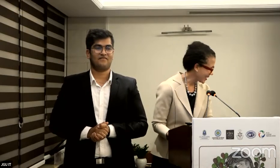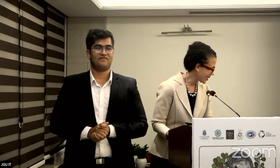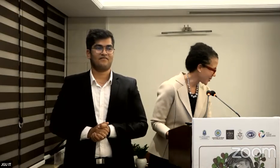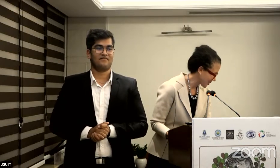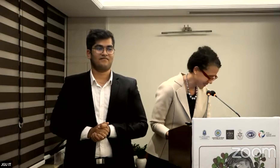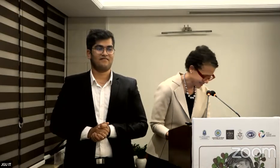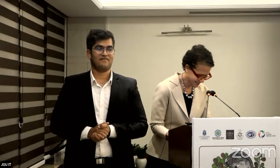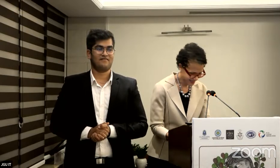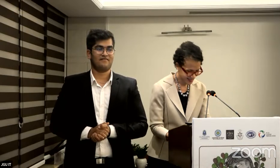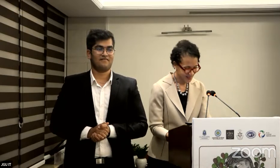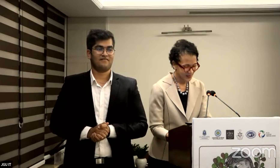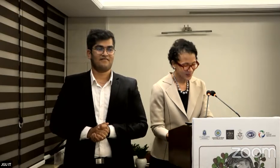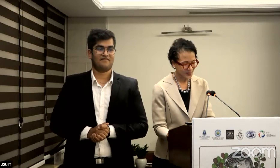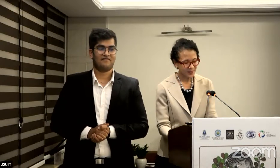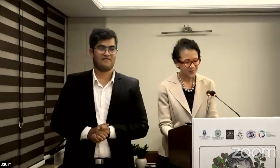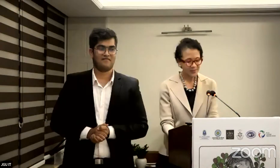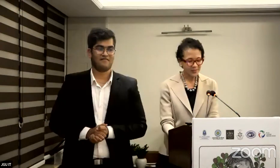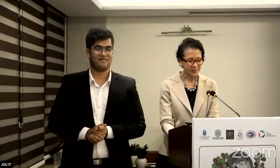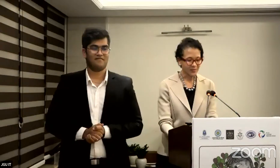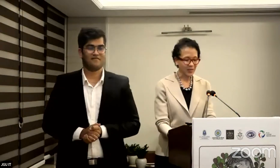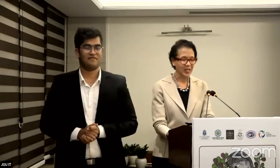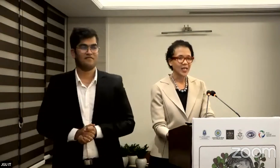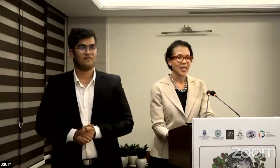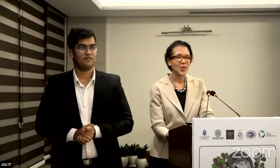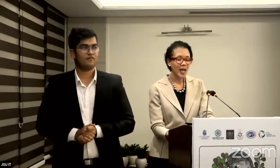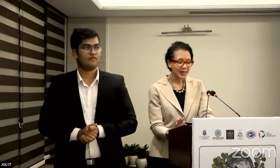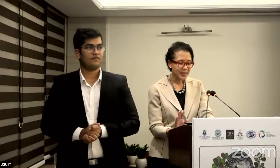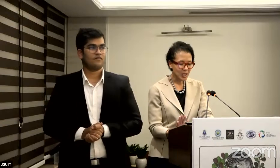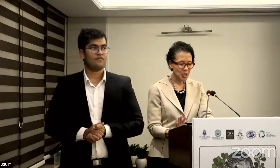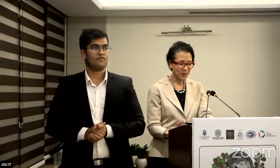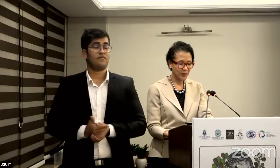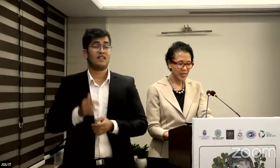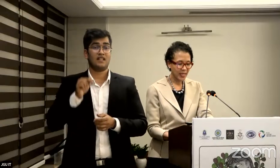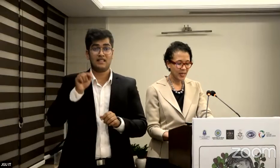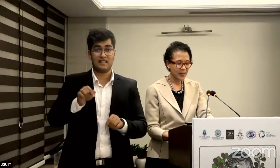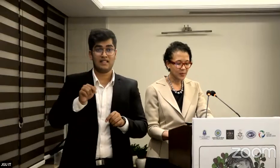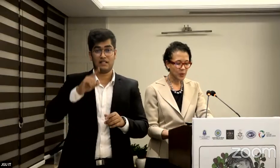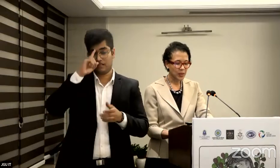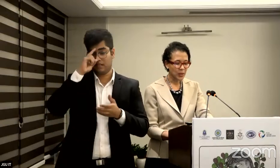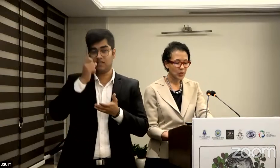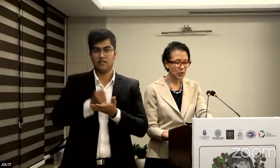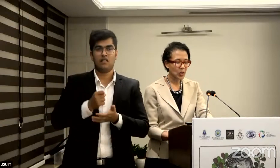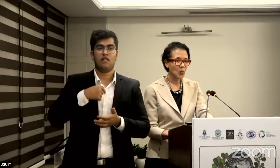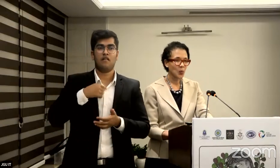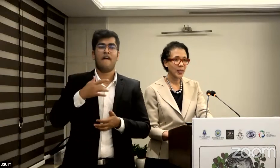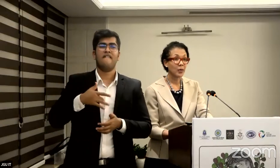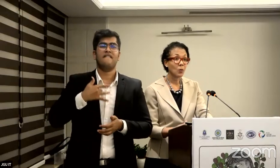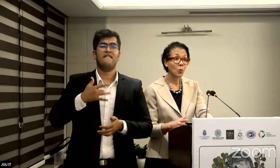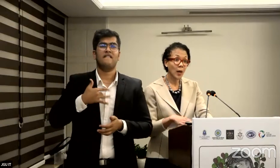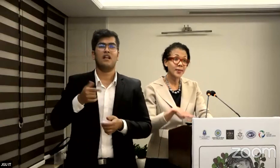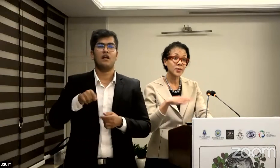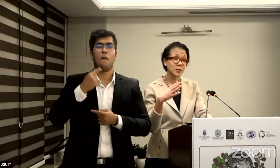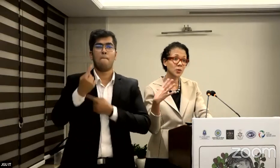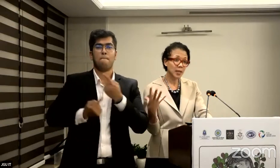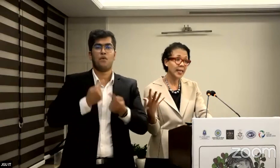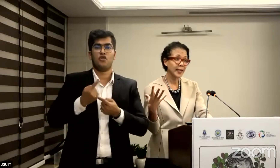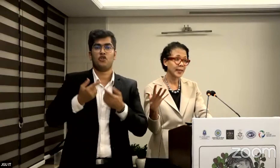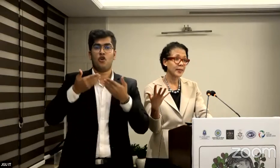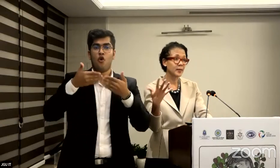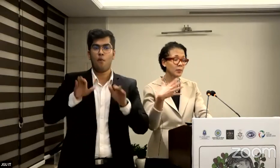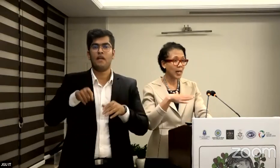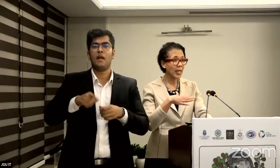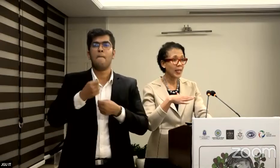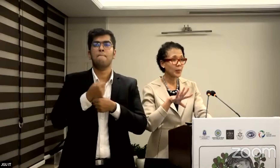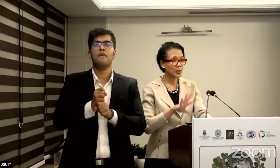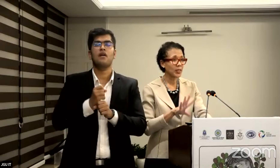Thank you. That decision for many political opening was